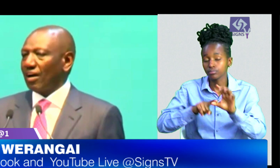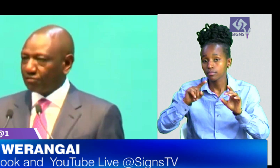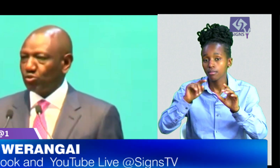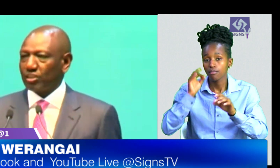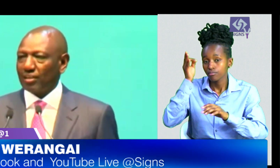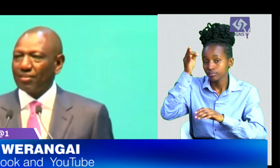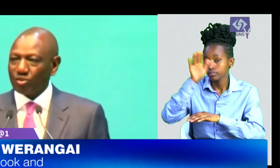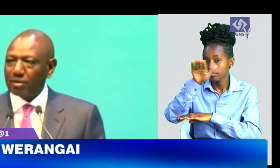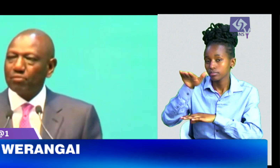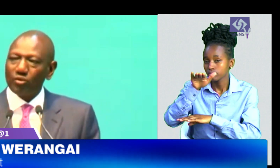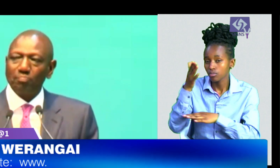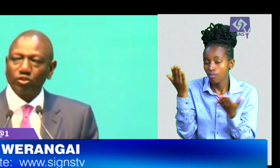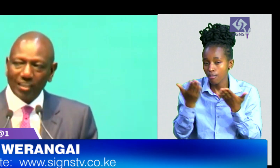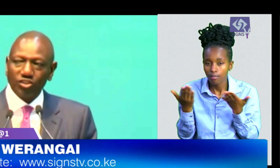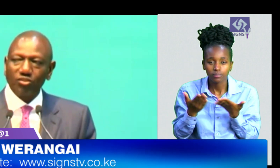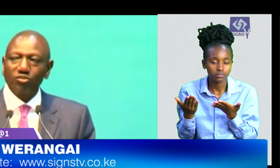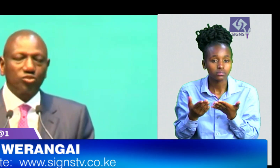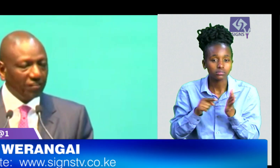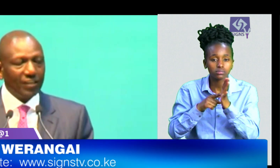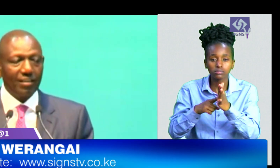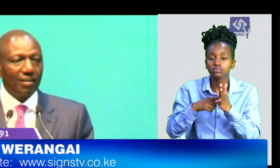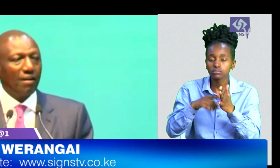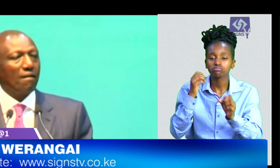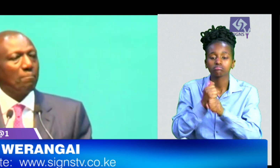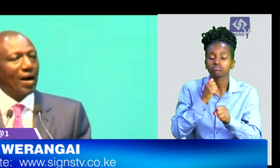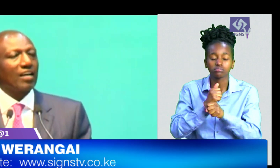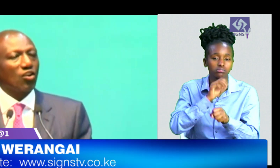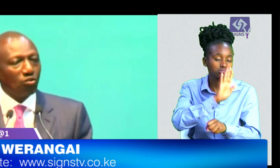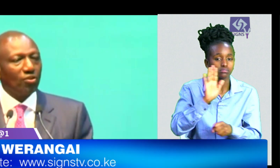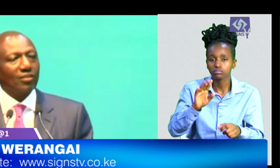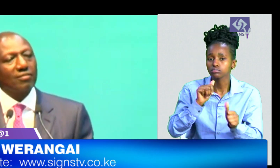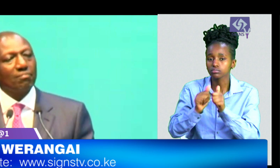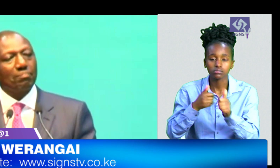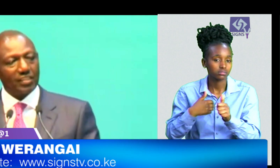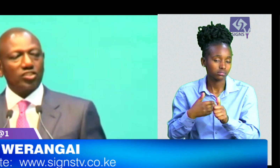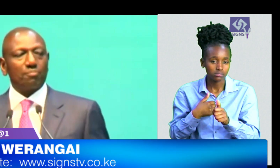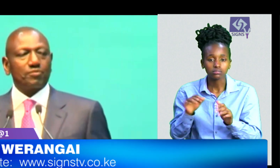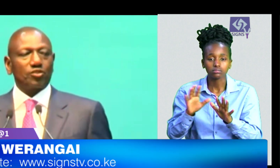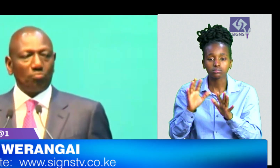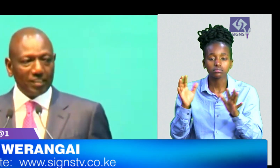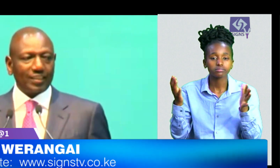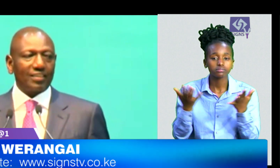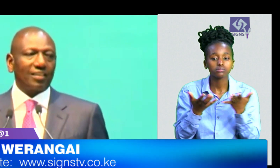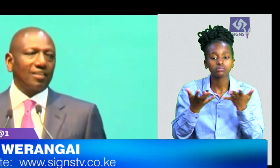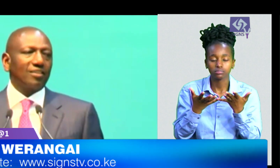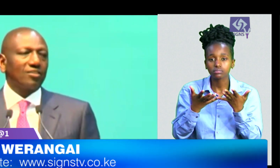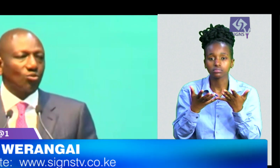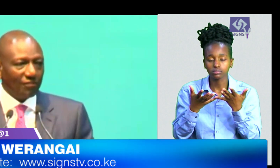a future ripe with potential, driven by global partnerships committed to